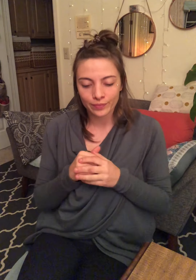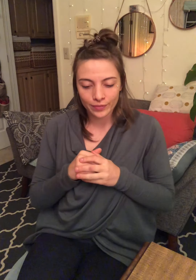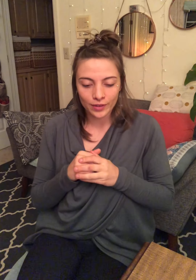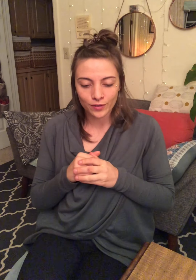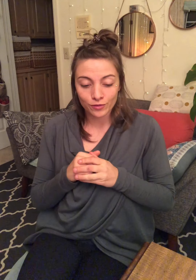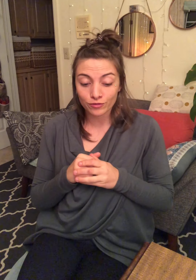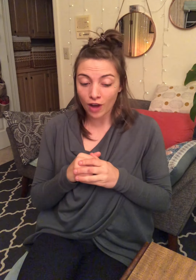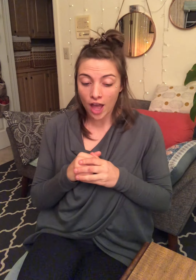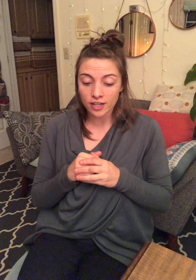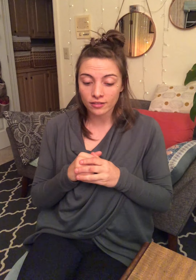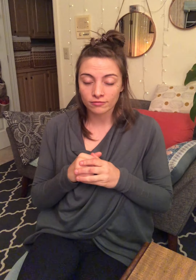run,